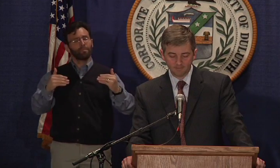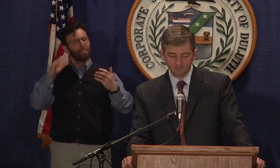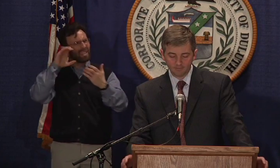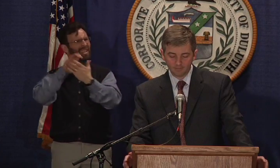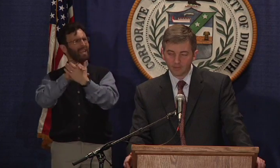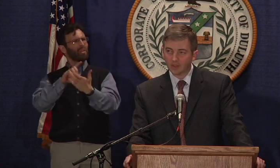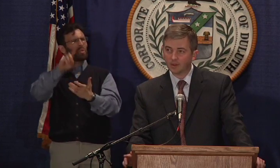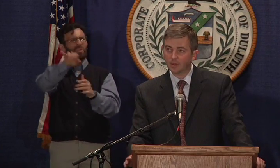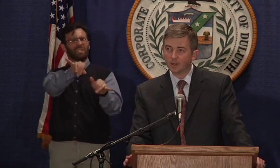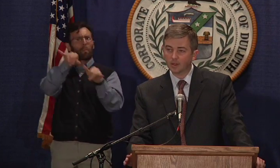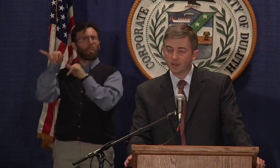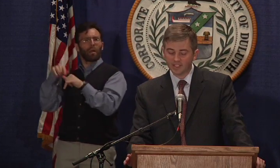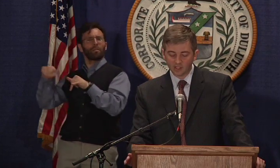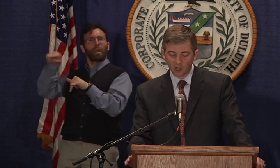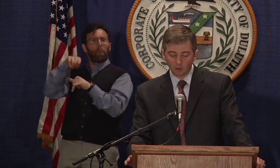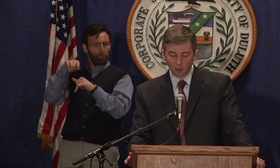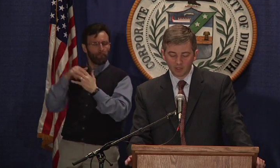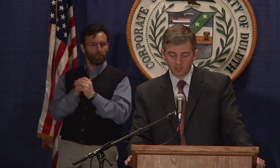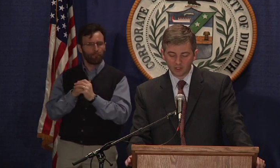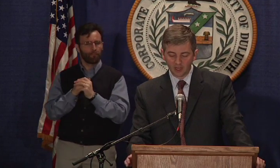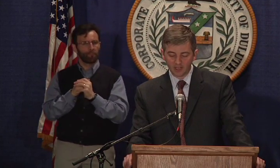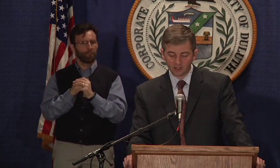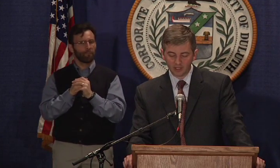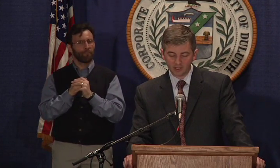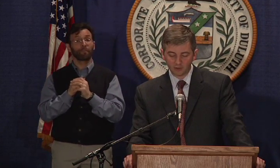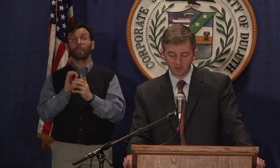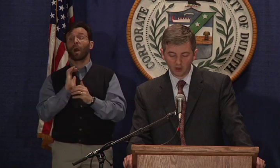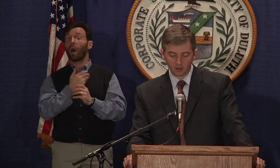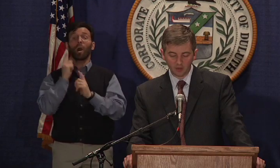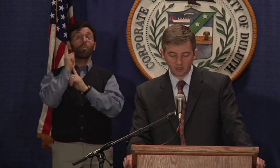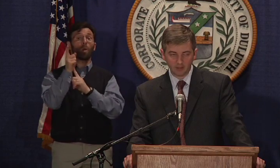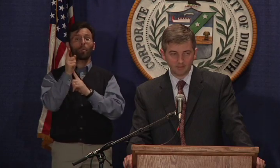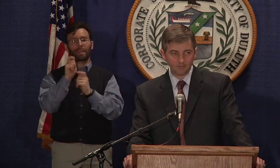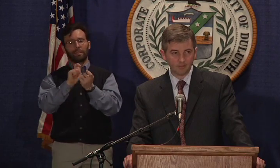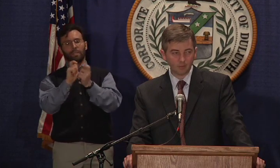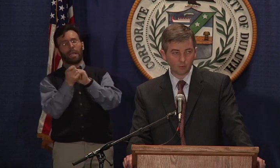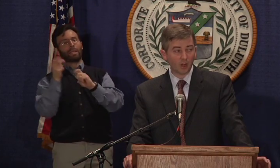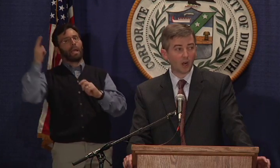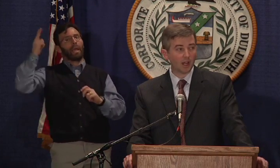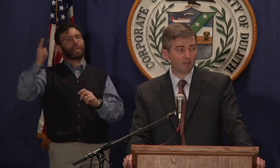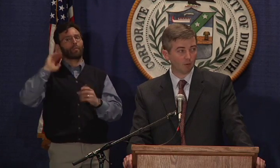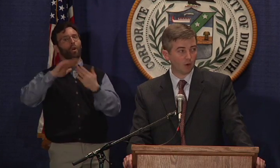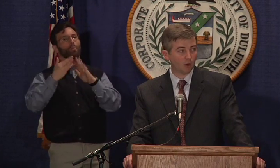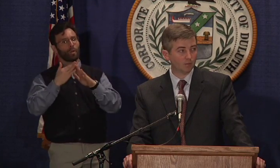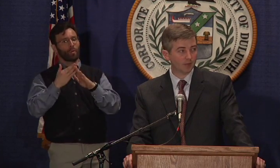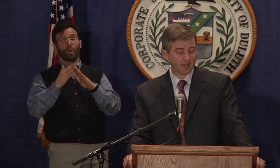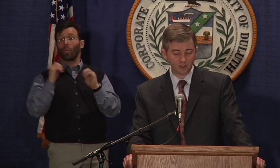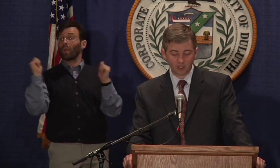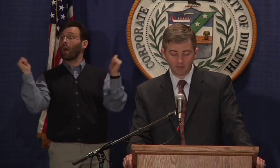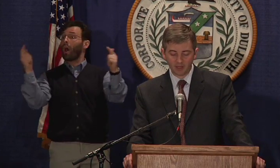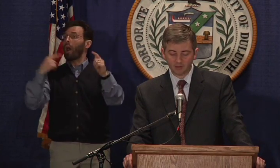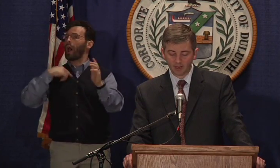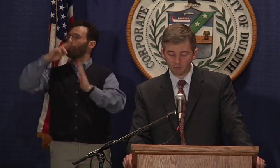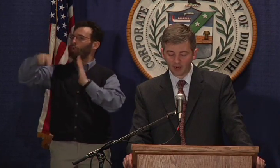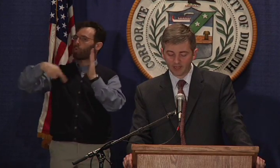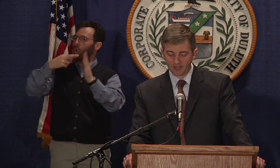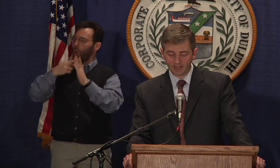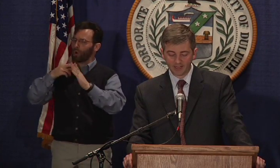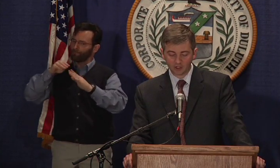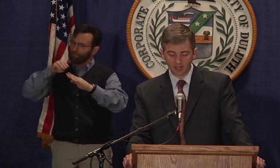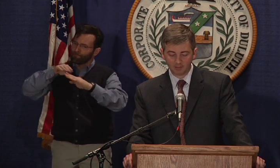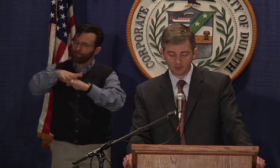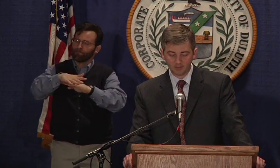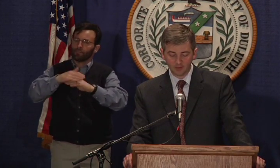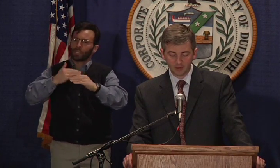did. This is our moment to change the history of our community. We all have a role in shaping and writing